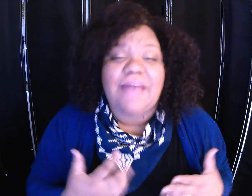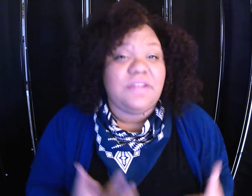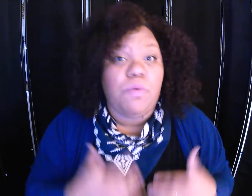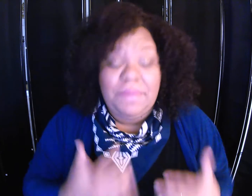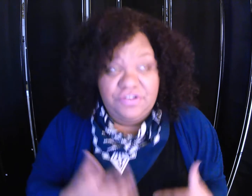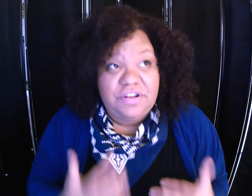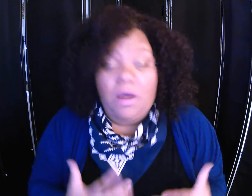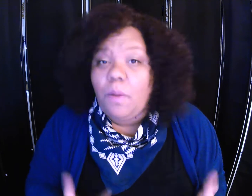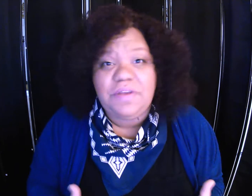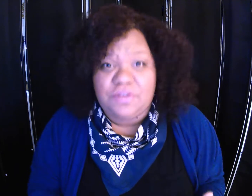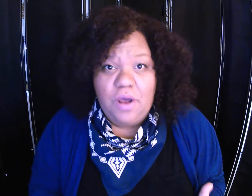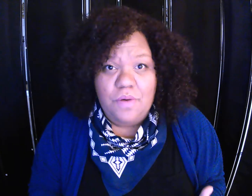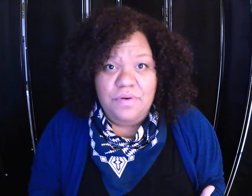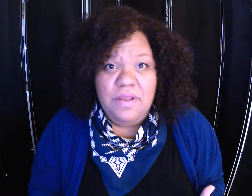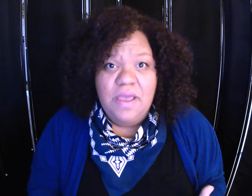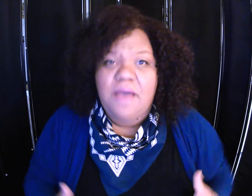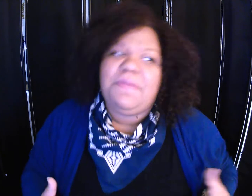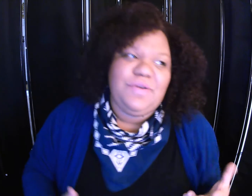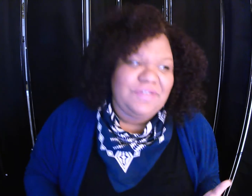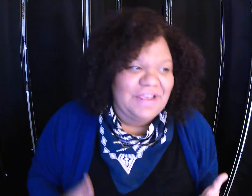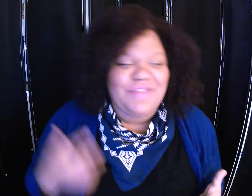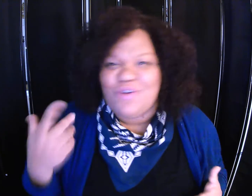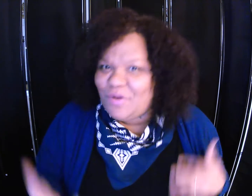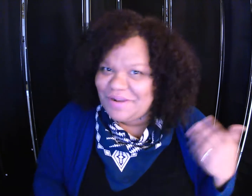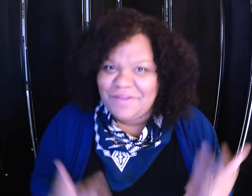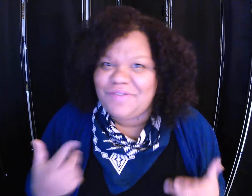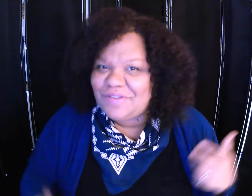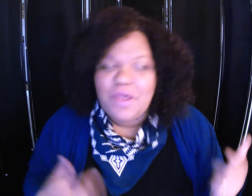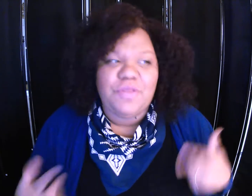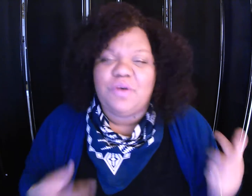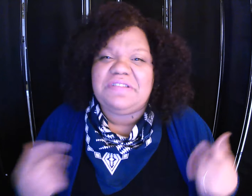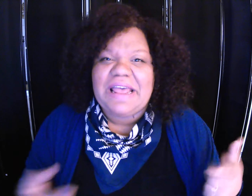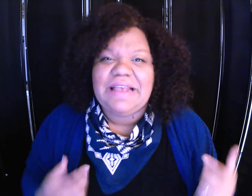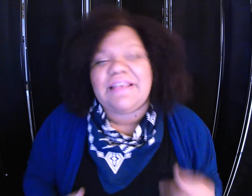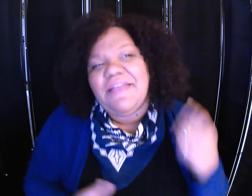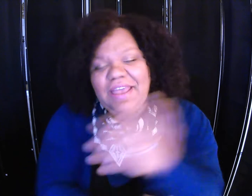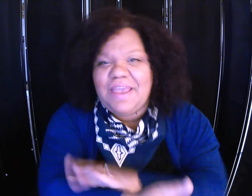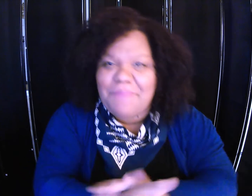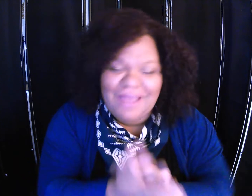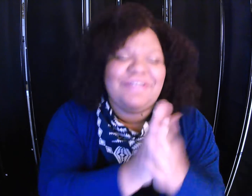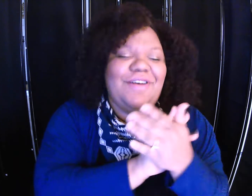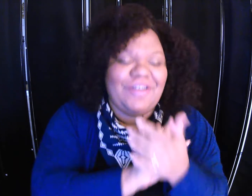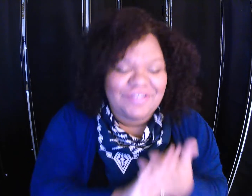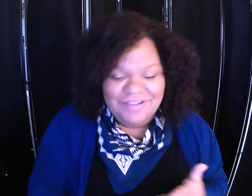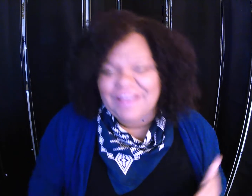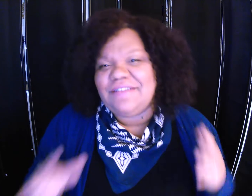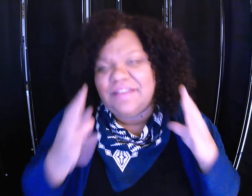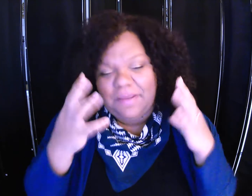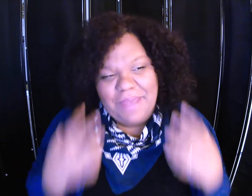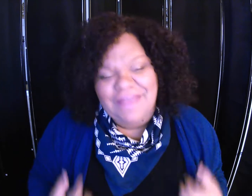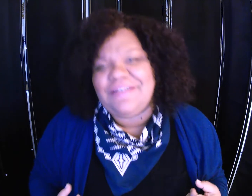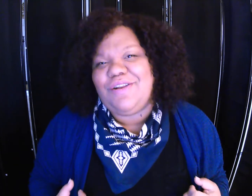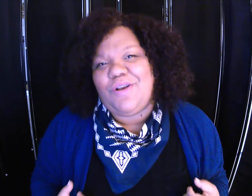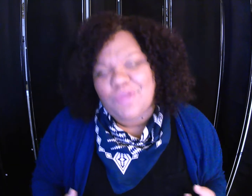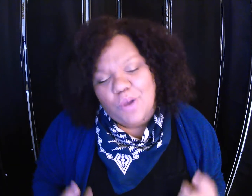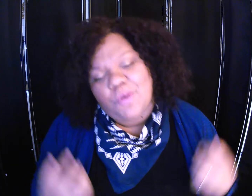the woman she's always known. But you see, the normatives, those things, they get painted on our skins, they get painted in our clothes